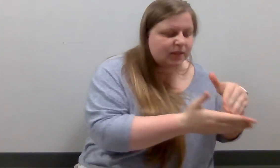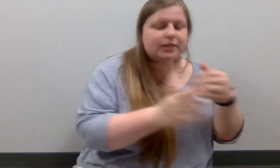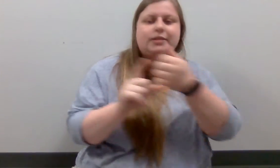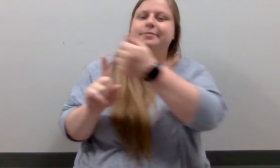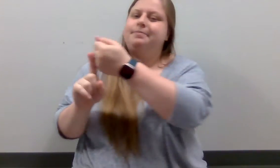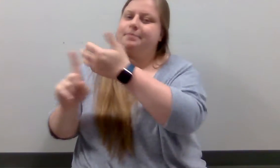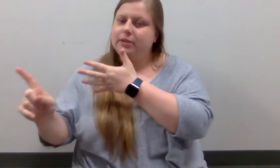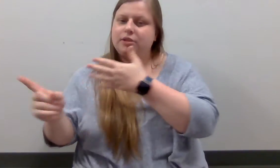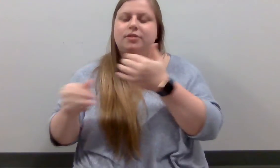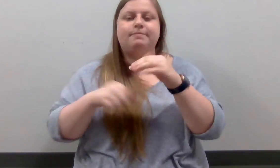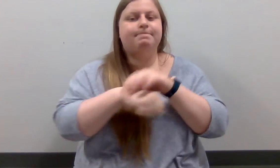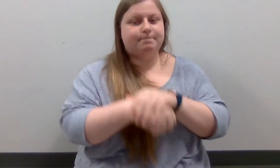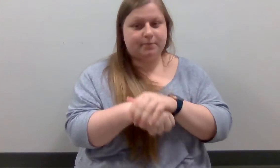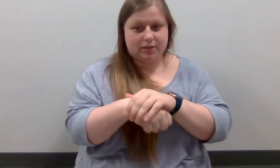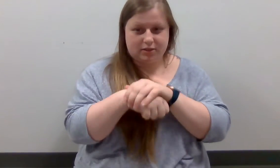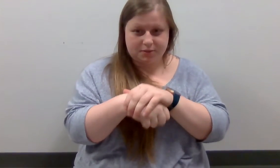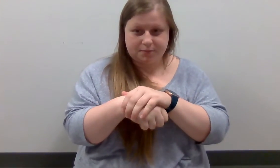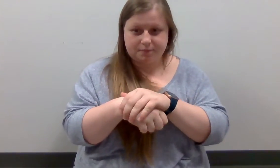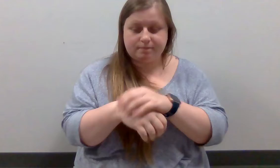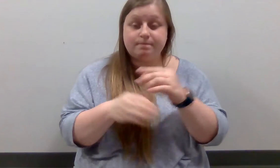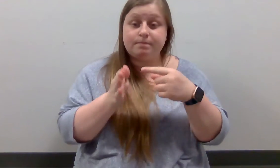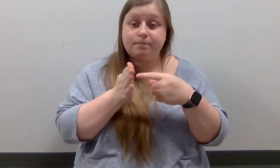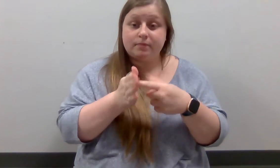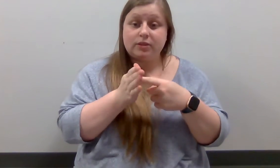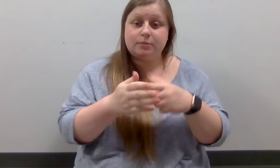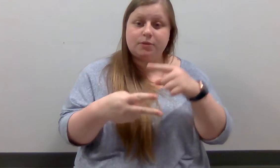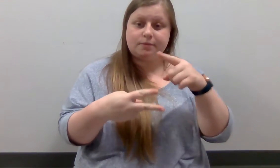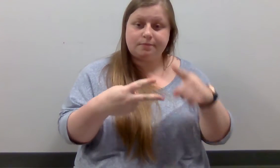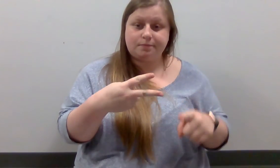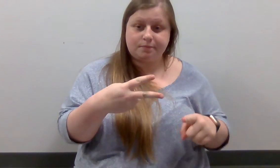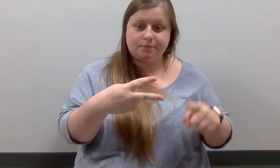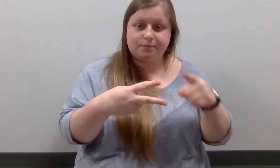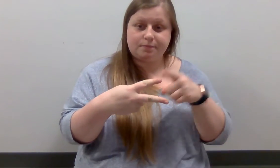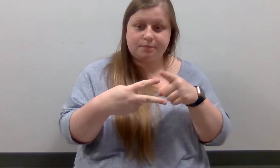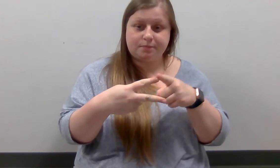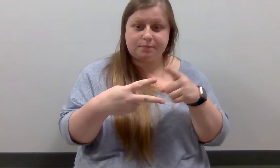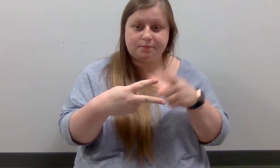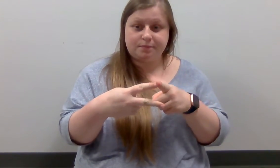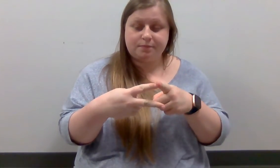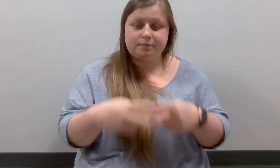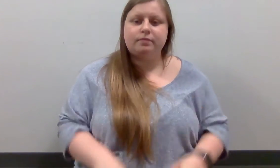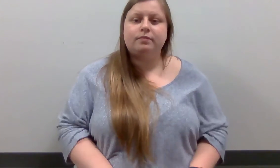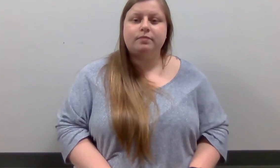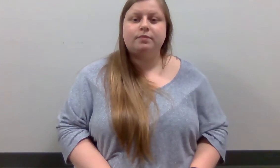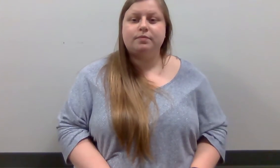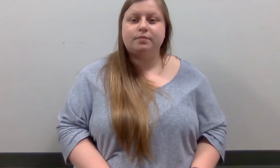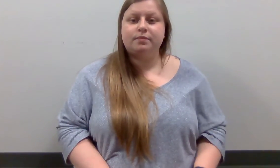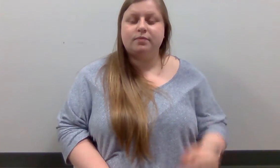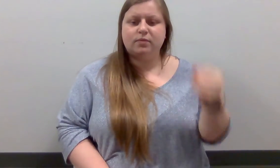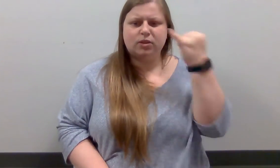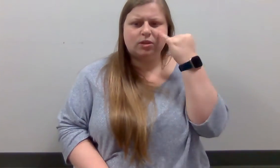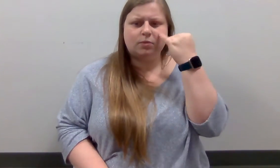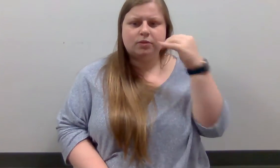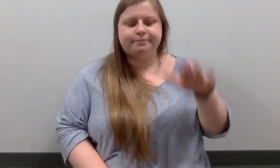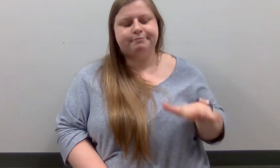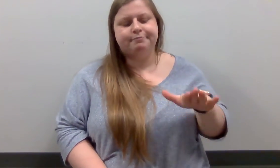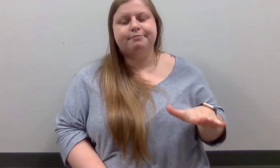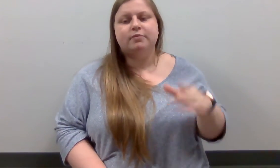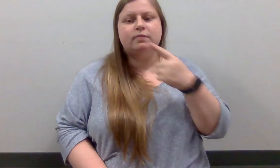Now we will discuss recasts and expansions in English. There are two examples. For the first example, suppose a